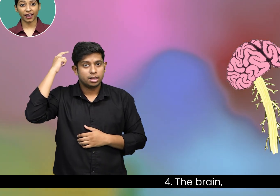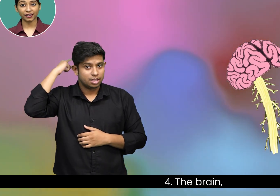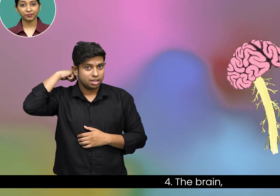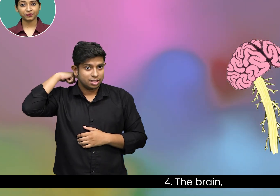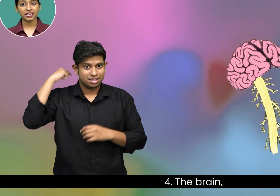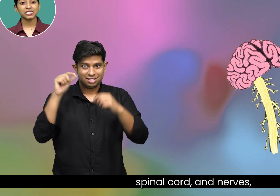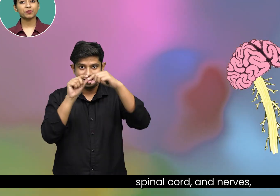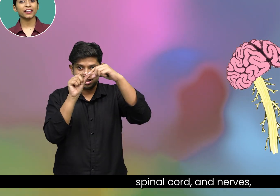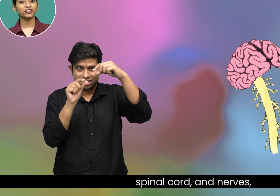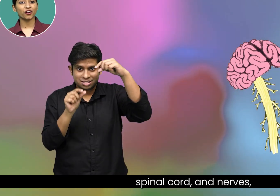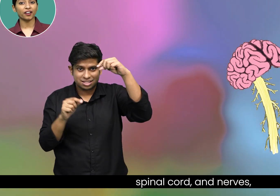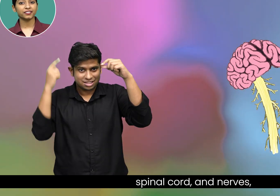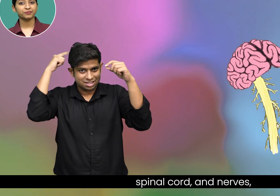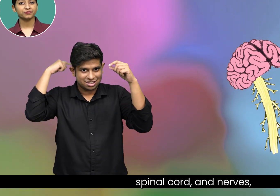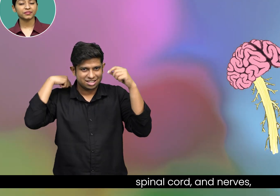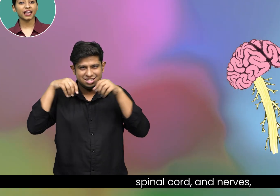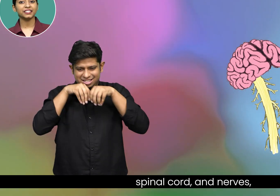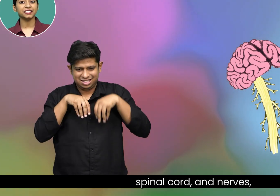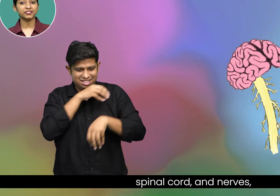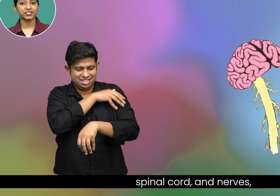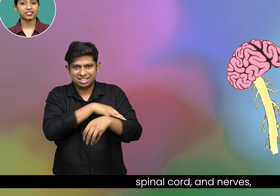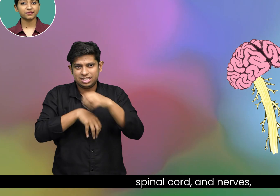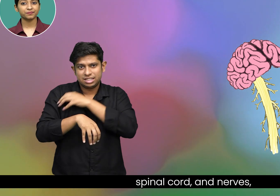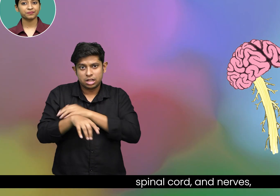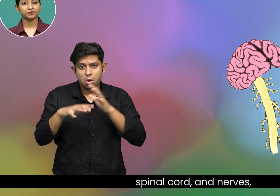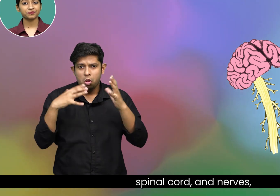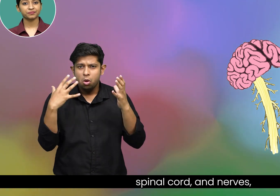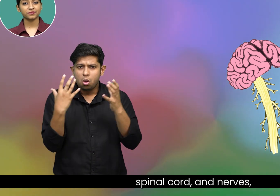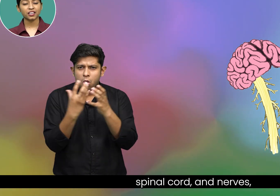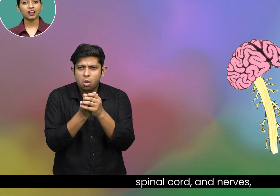The brain, spinal cord, and nerves